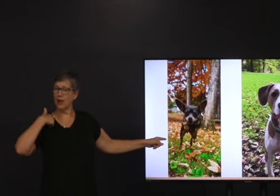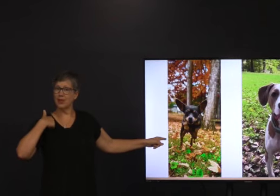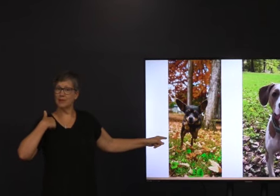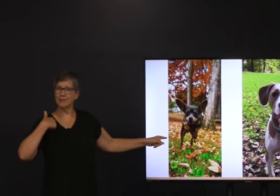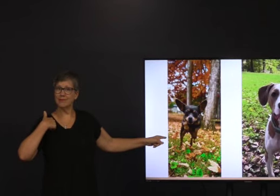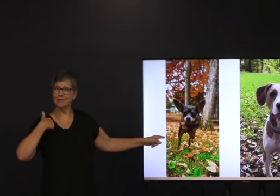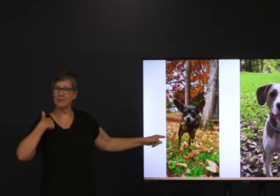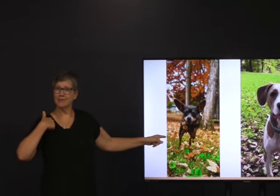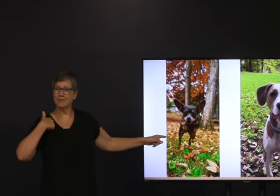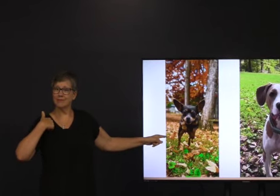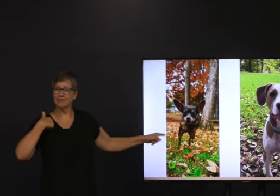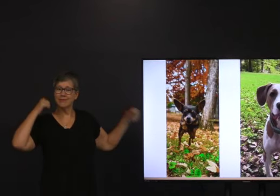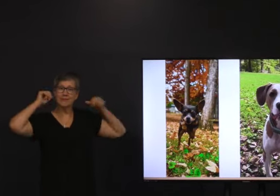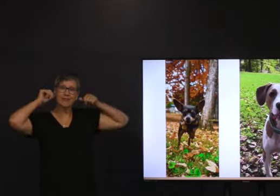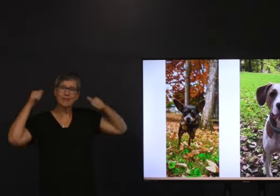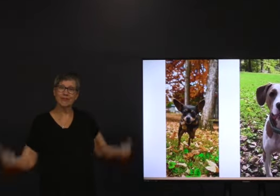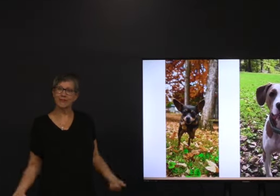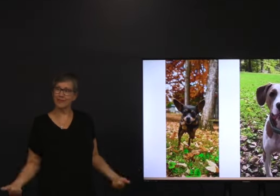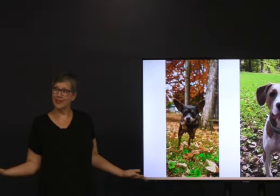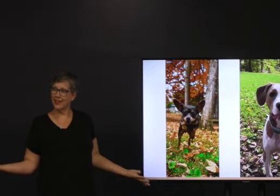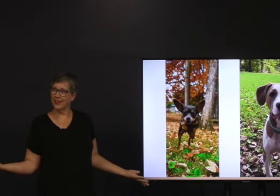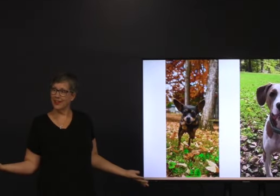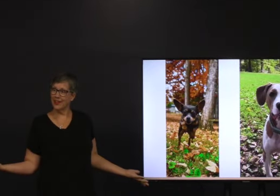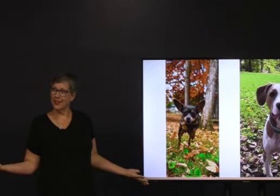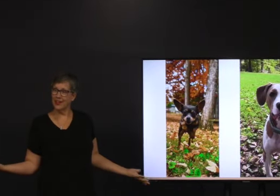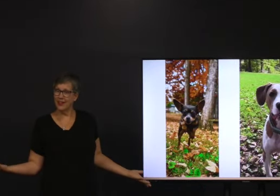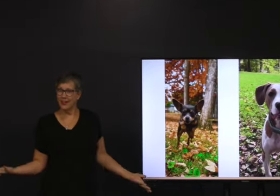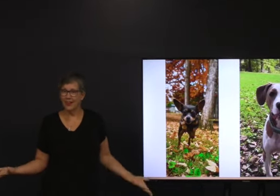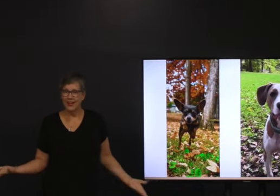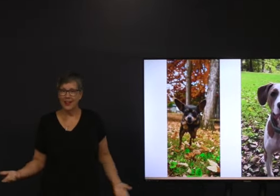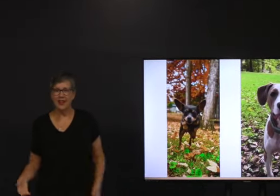Why? Because I am deaf.